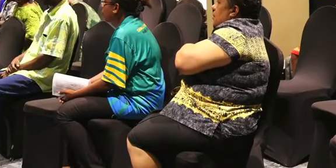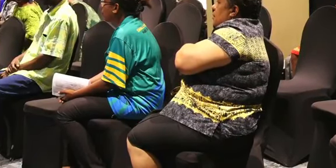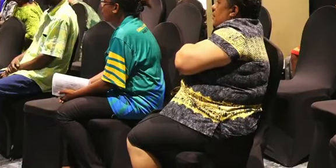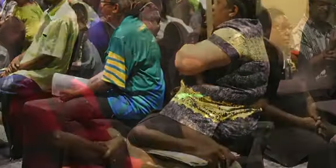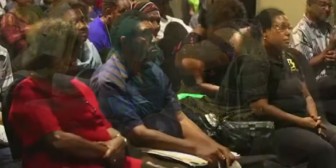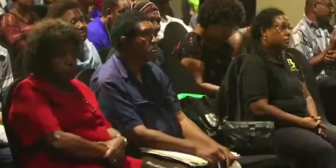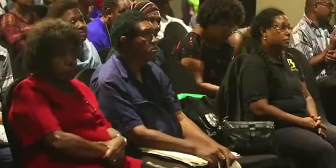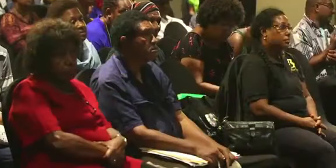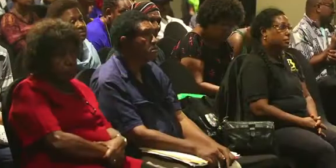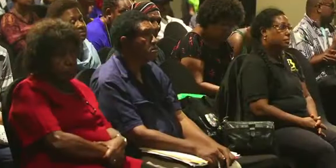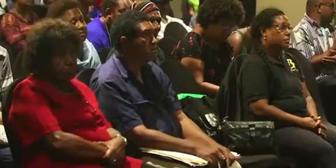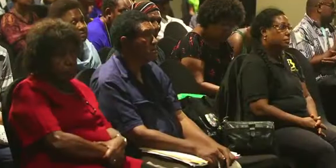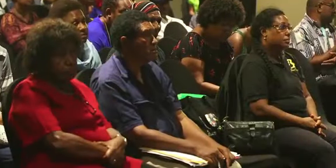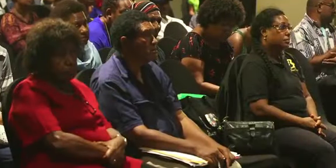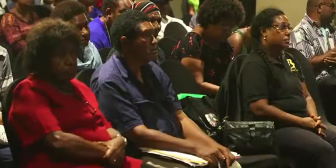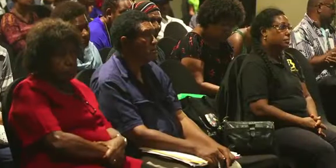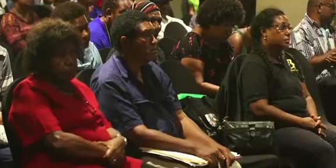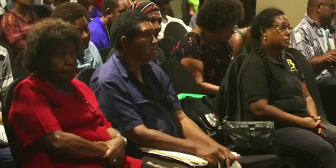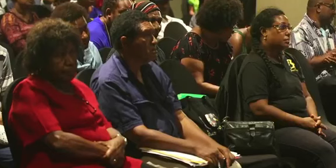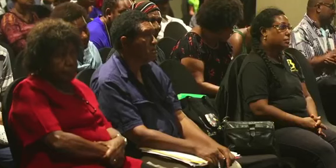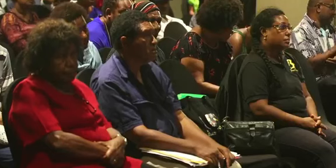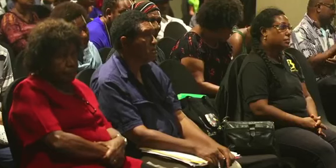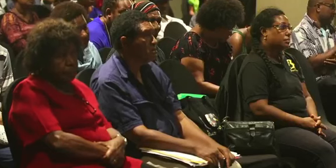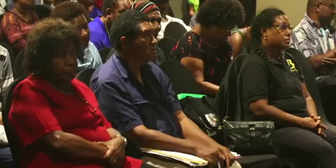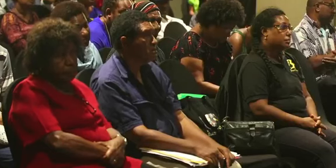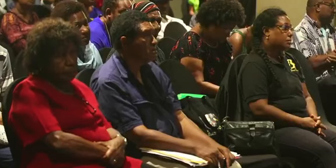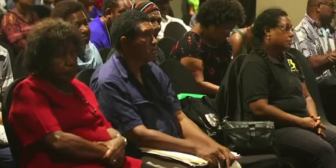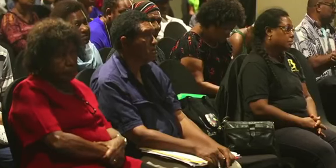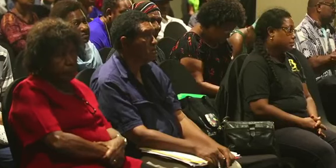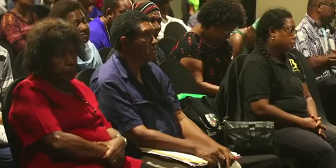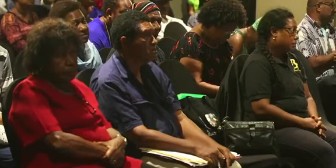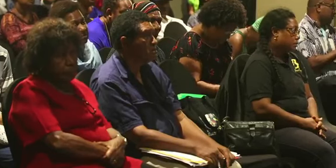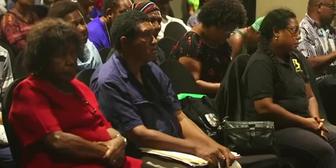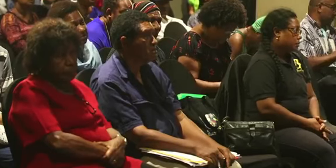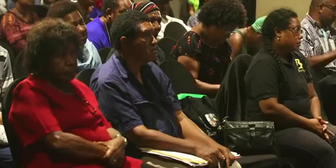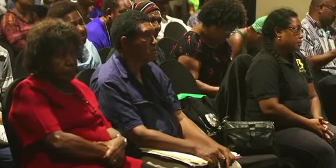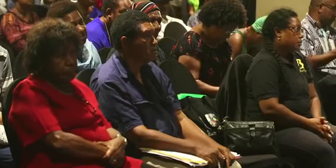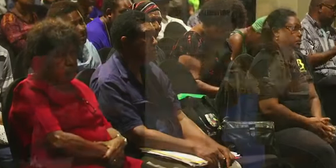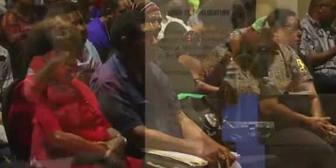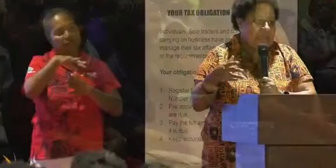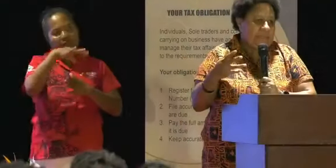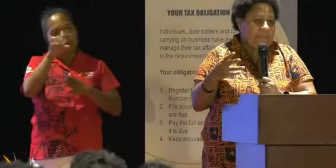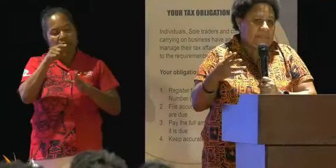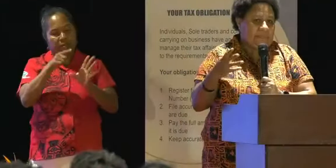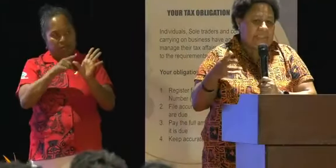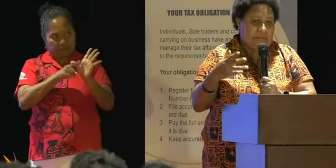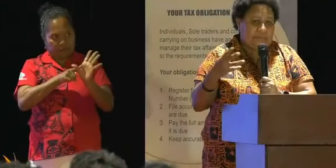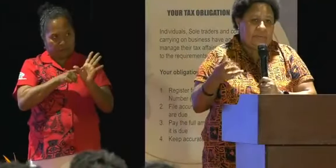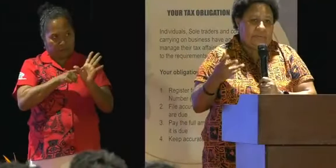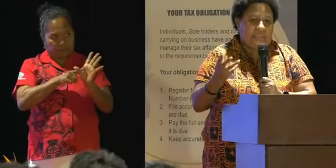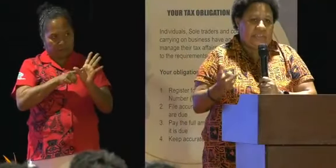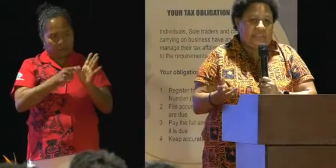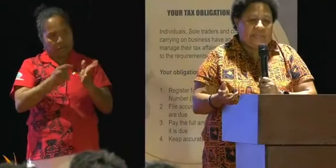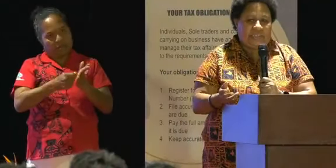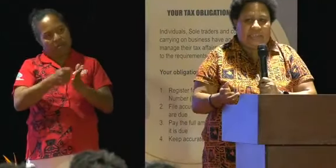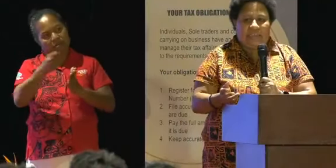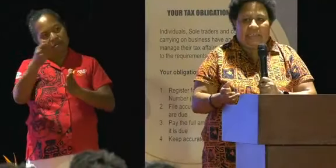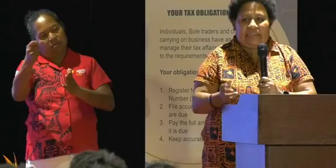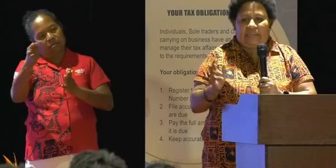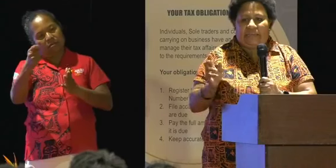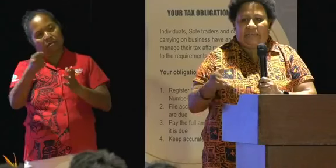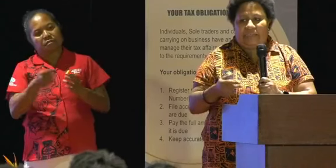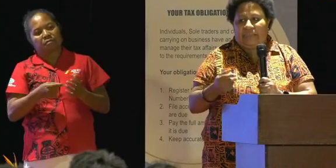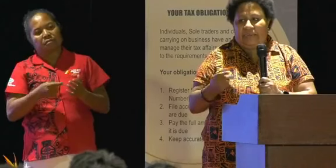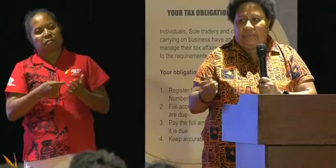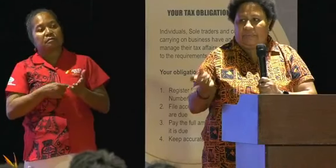many employees by you employ him, how much pla payroll do you, and then every quarter you file him salary and wage tax return.